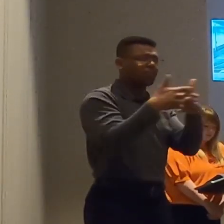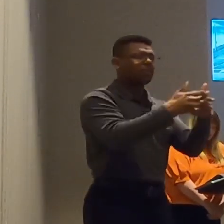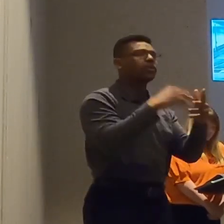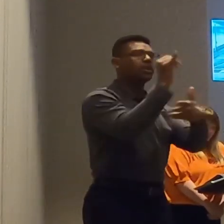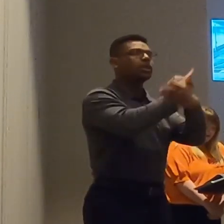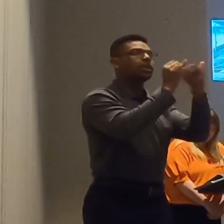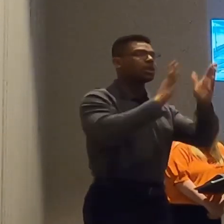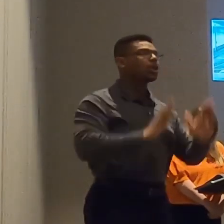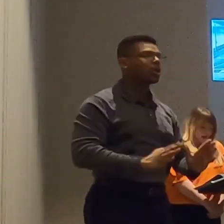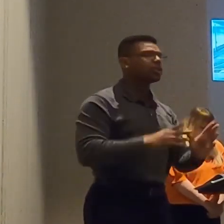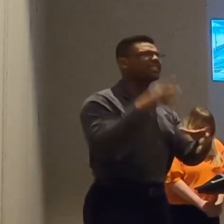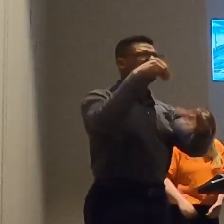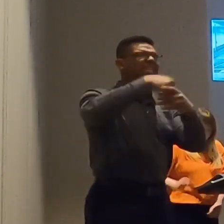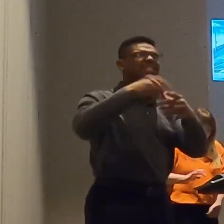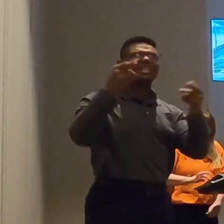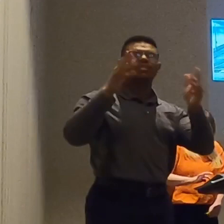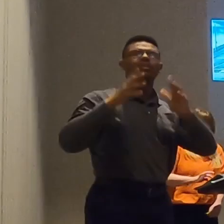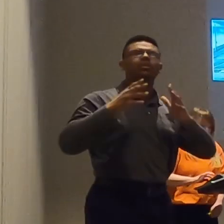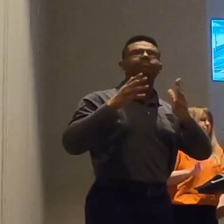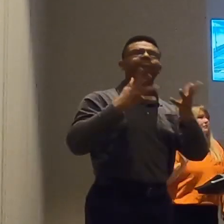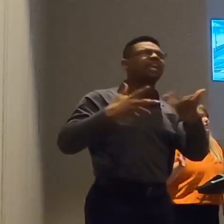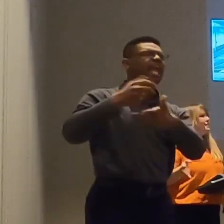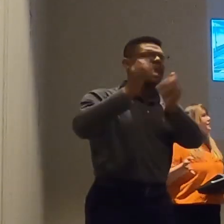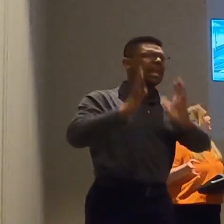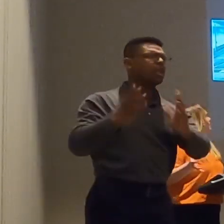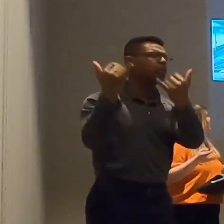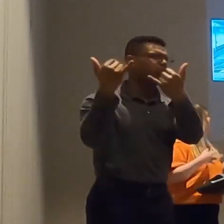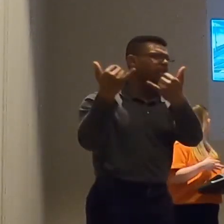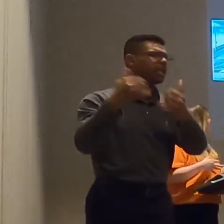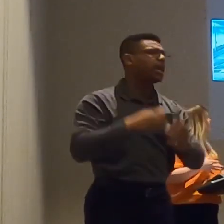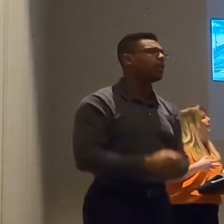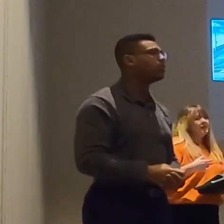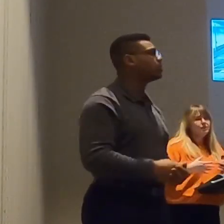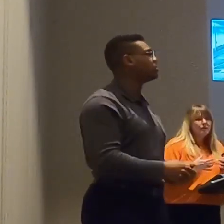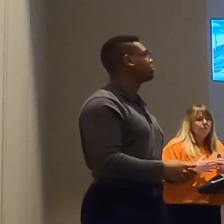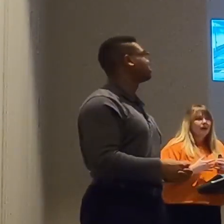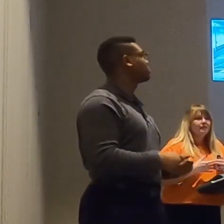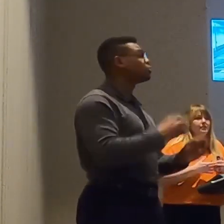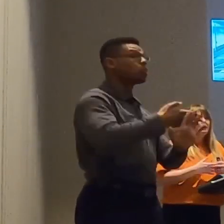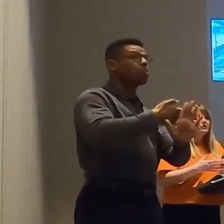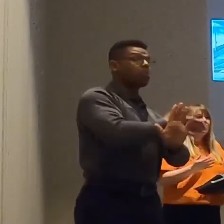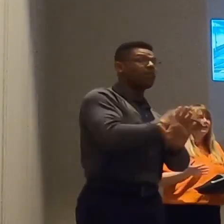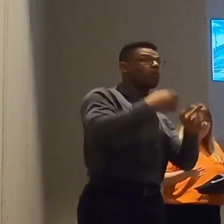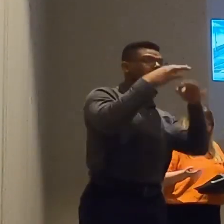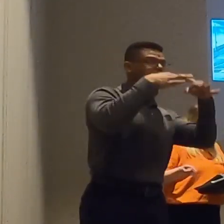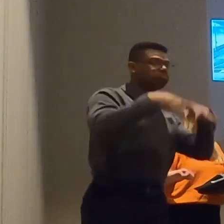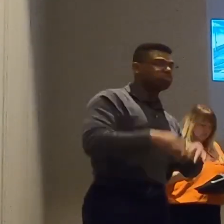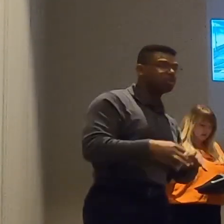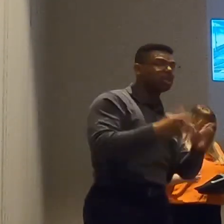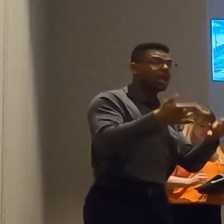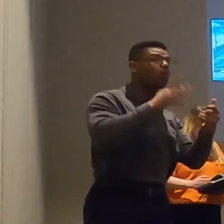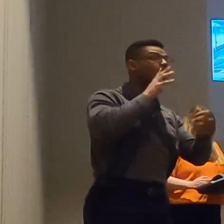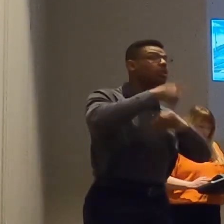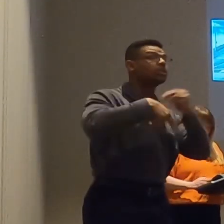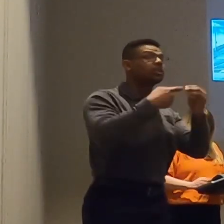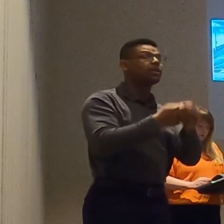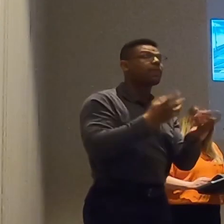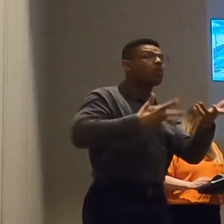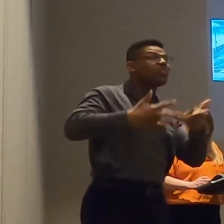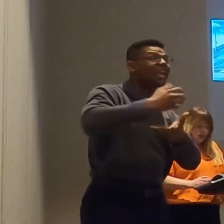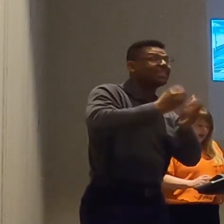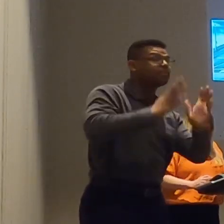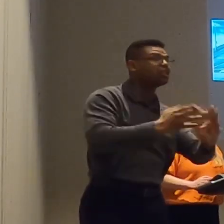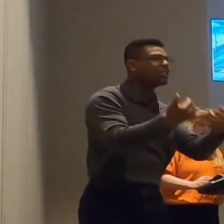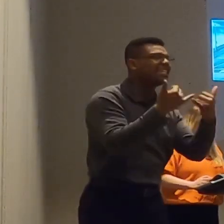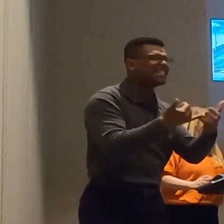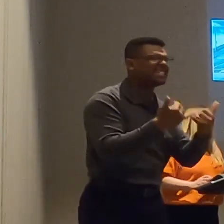gallery exhibition right now. And before I start talking about the artists, I just want to preface by talking about the exhibition itself for a